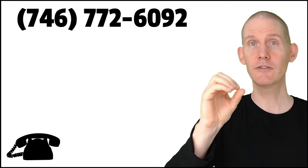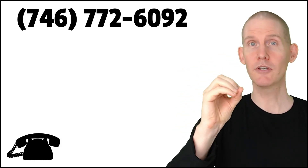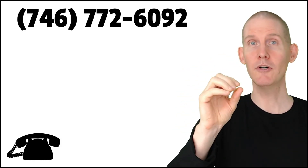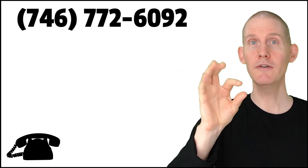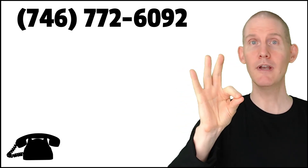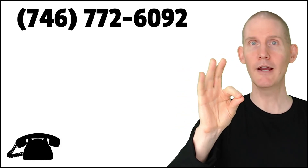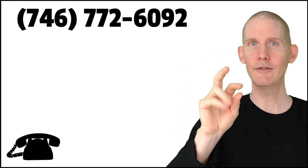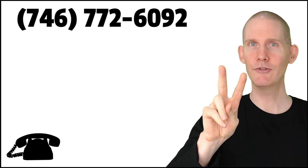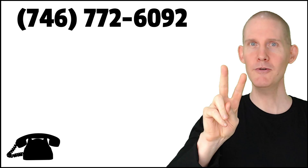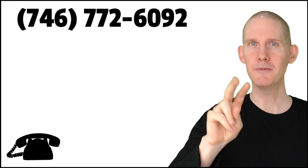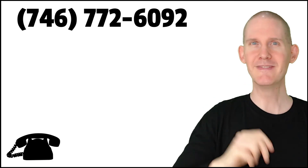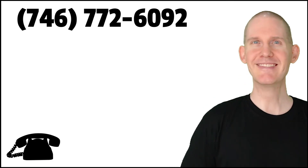0, 9, 2.